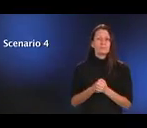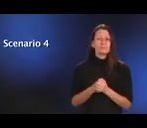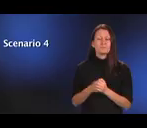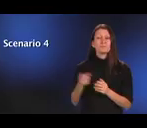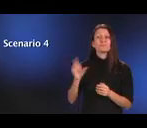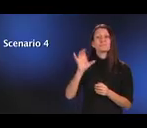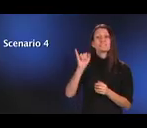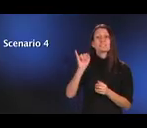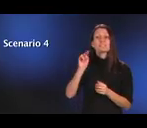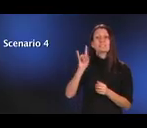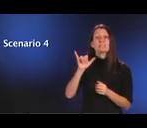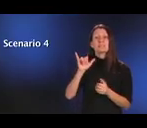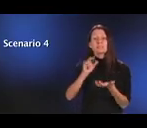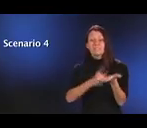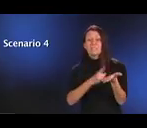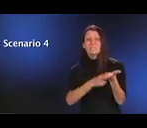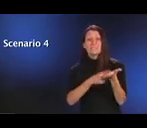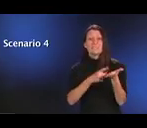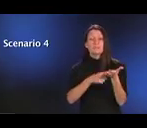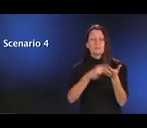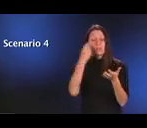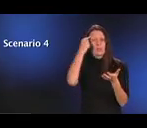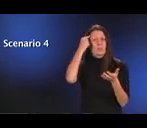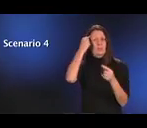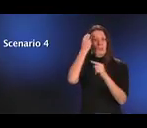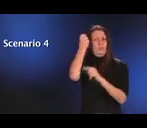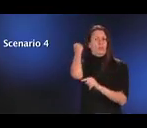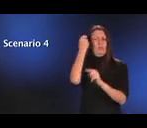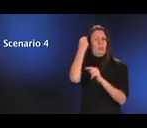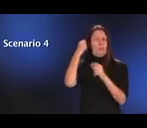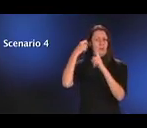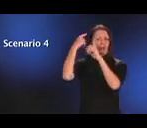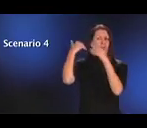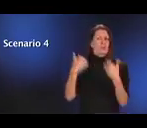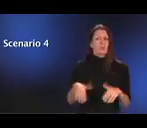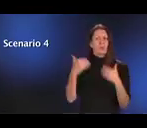Cindy has a past relationship where she was the victim of domestic violence.